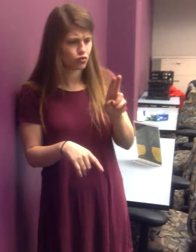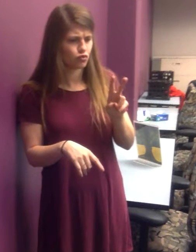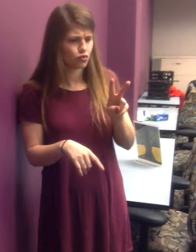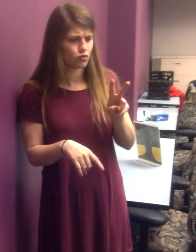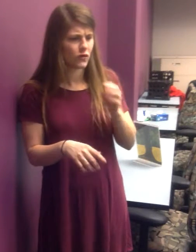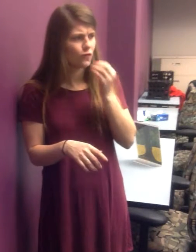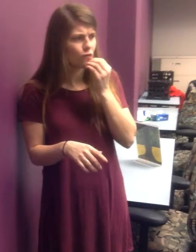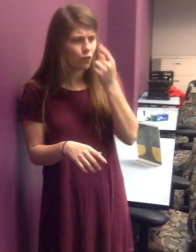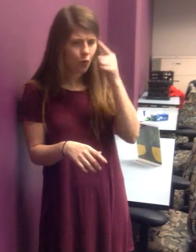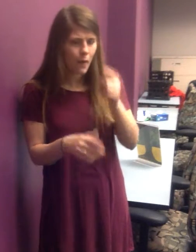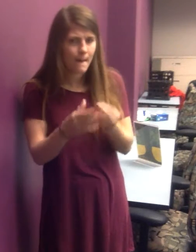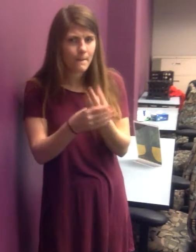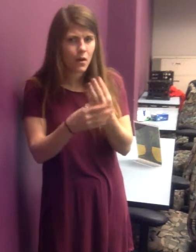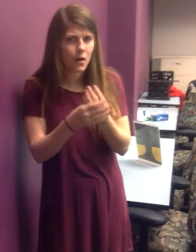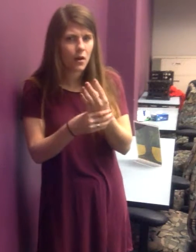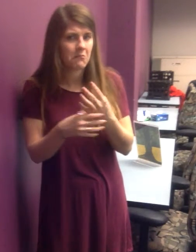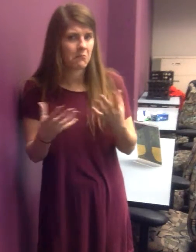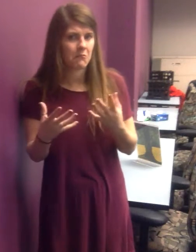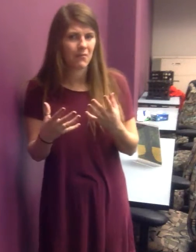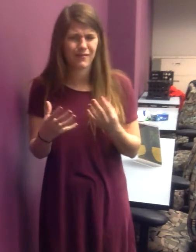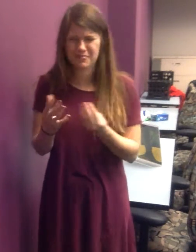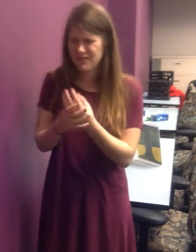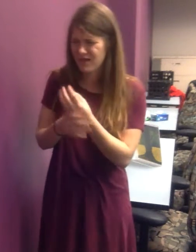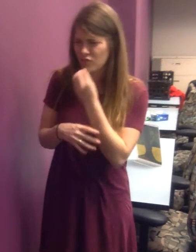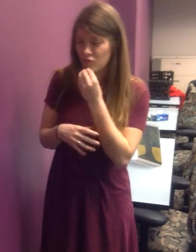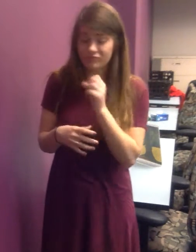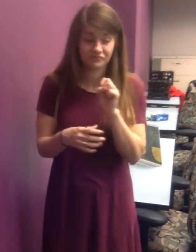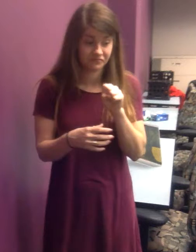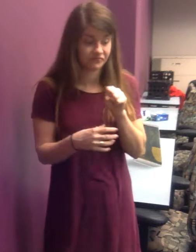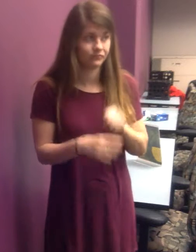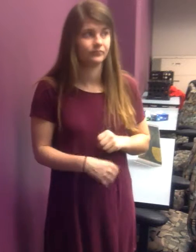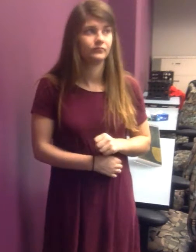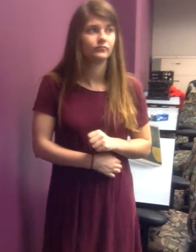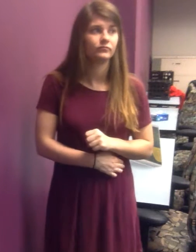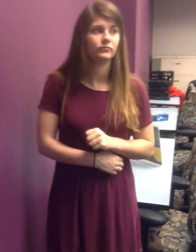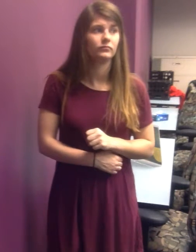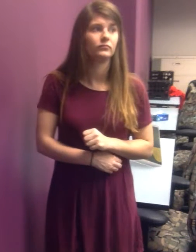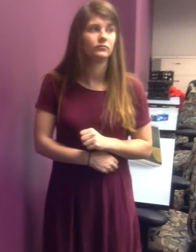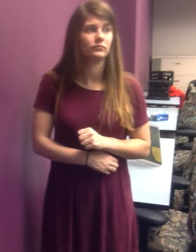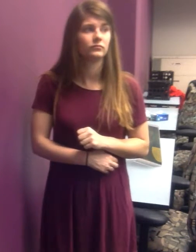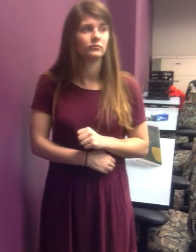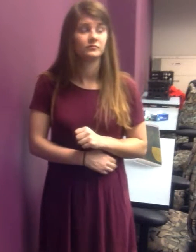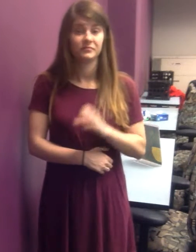response to the non-problem of global warming, for a slide please, is to have the courage to do nothing. But the